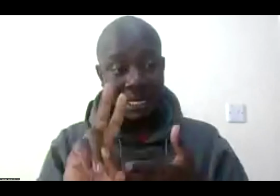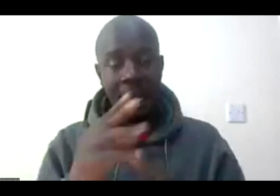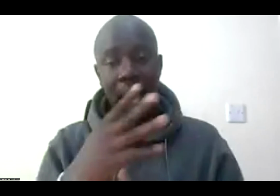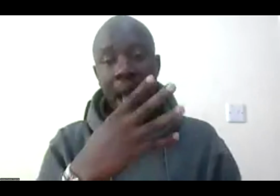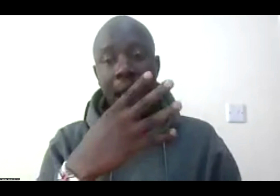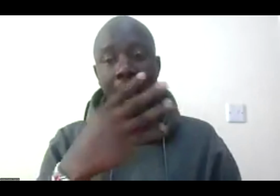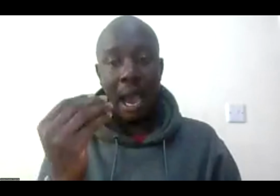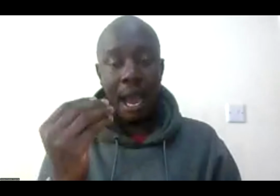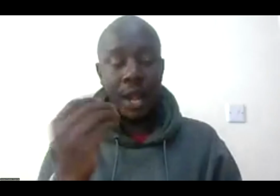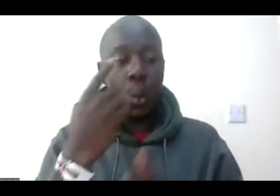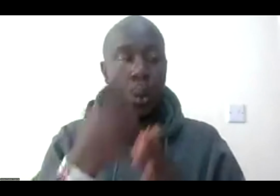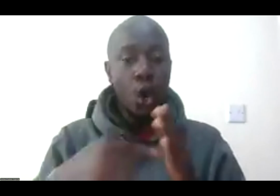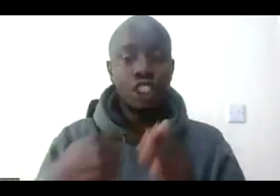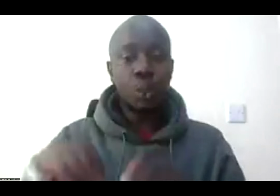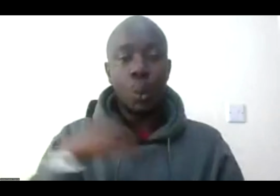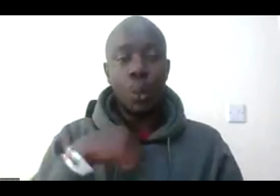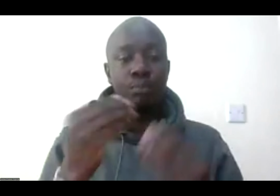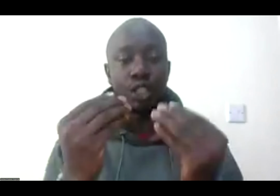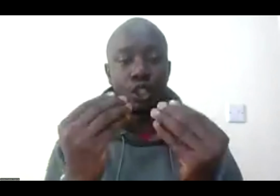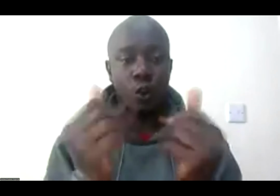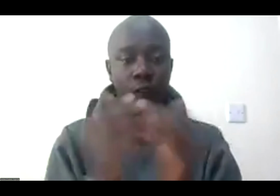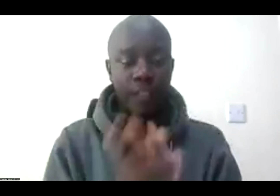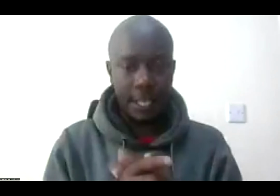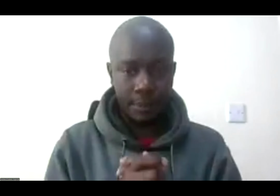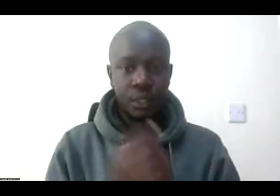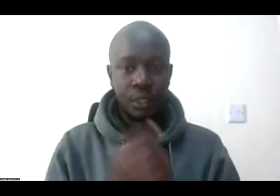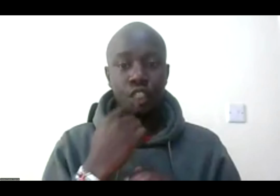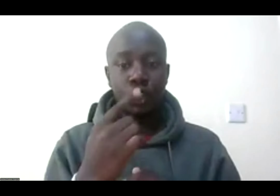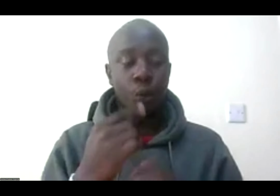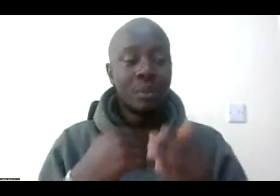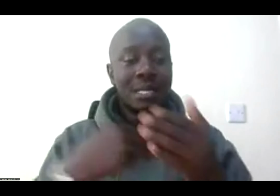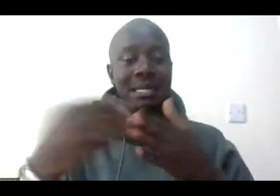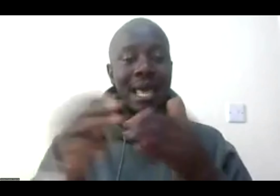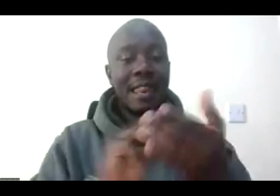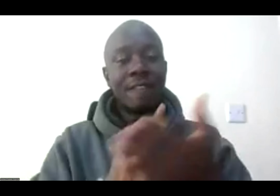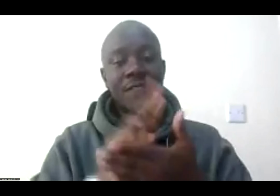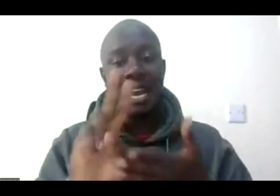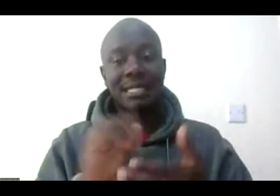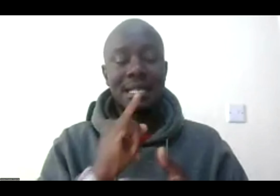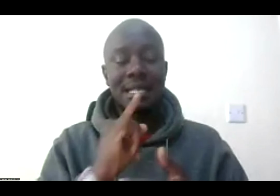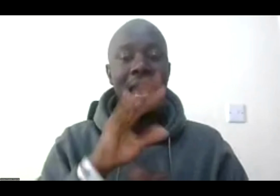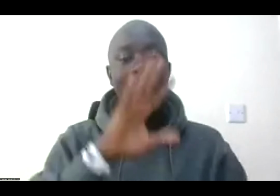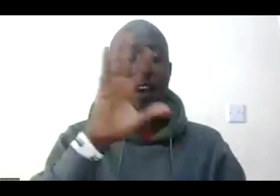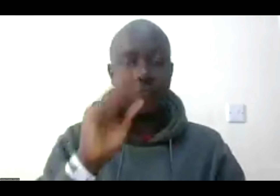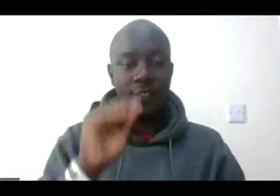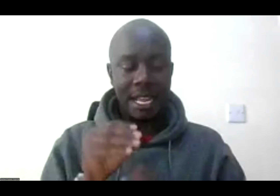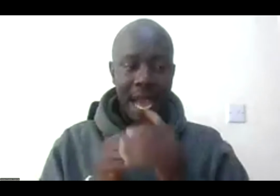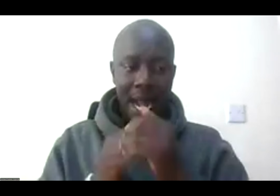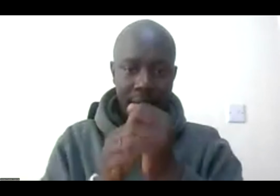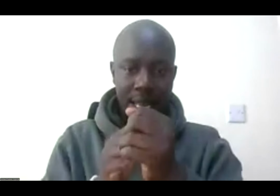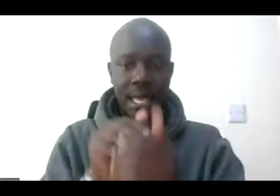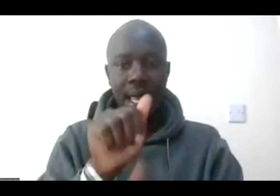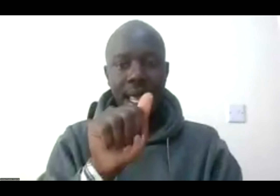as Signverse and the problem that we are solving. So Signverse is